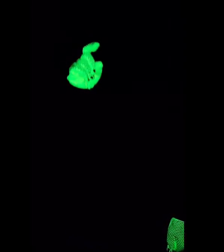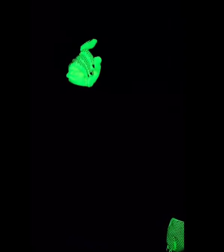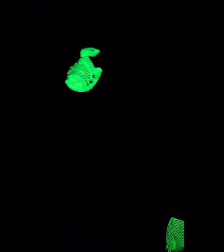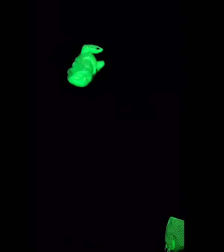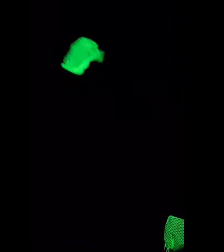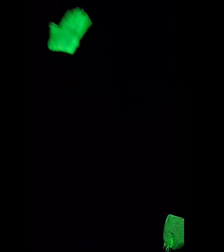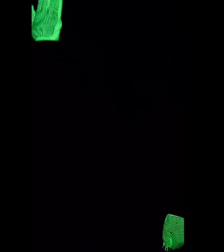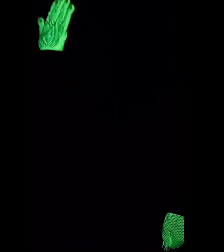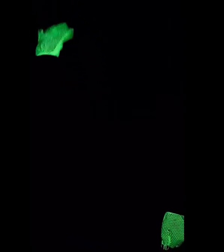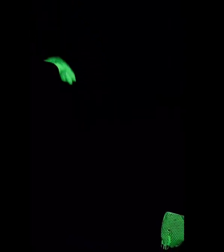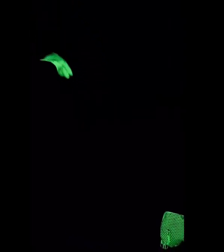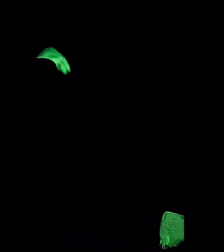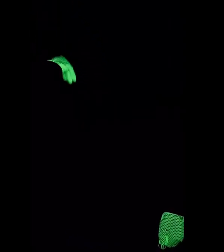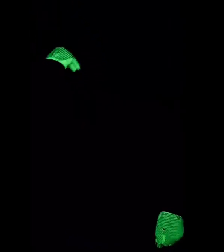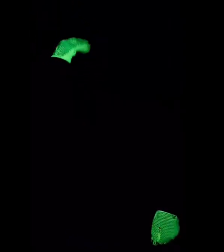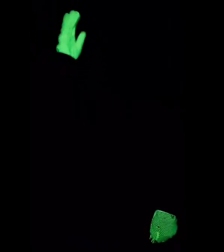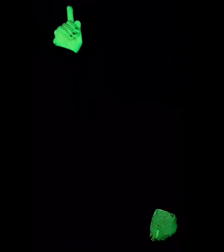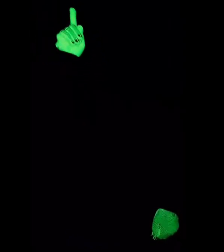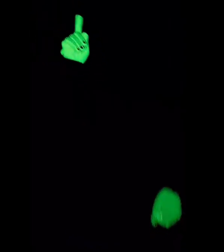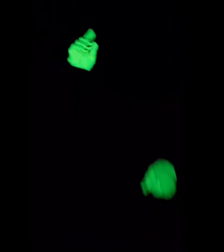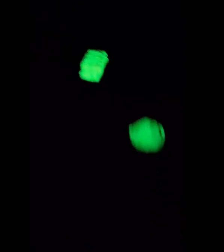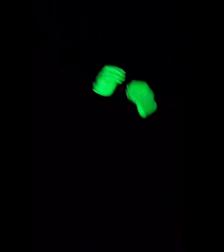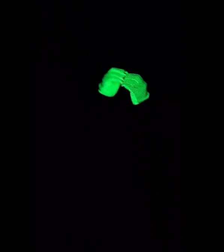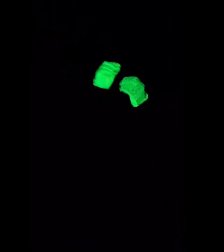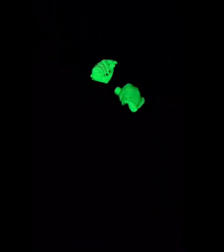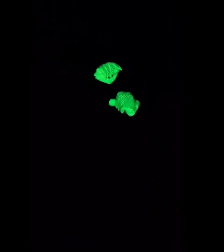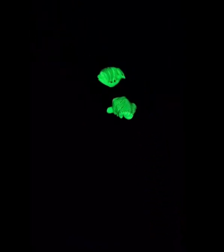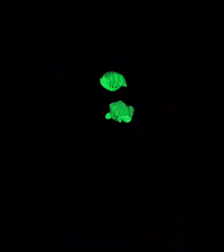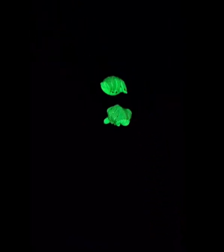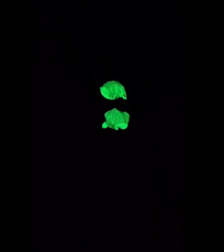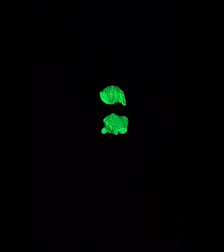I need you to remind me one more time